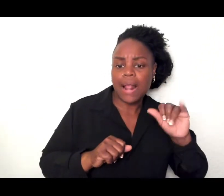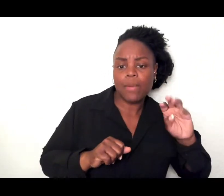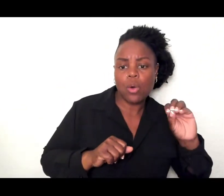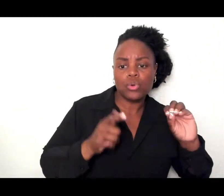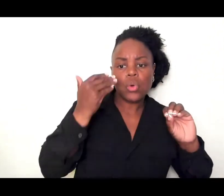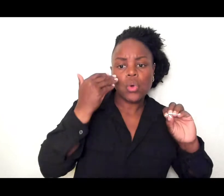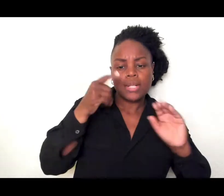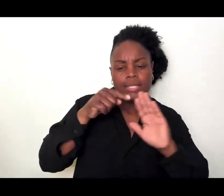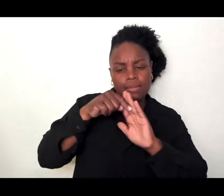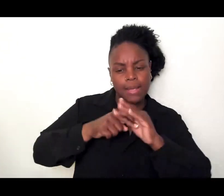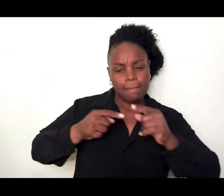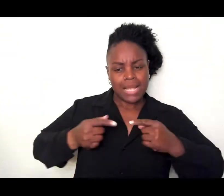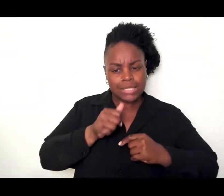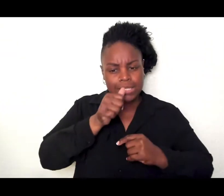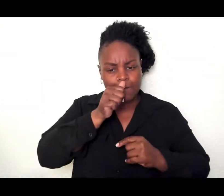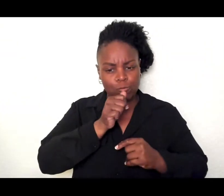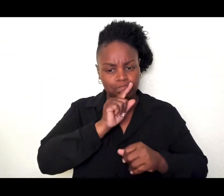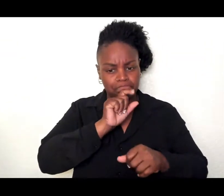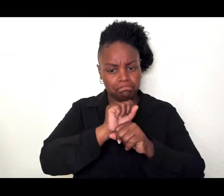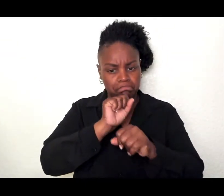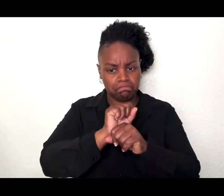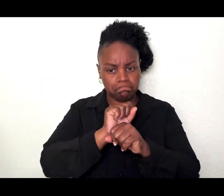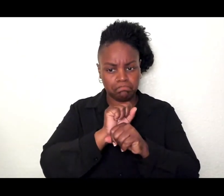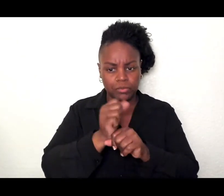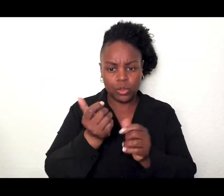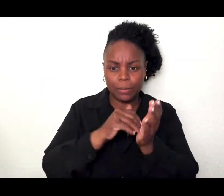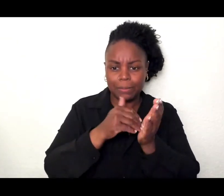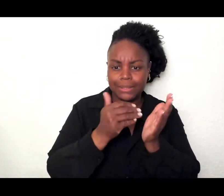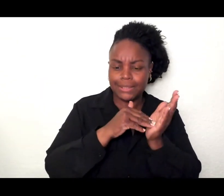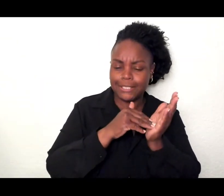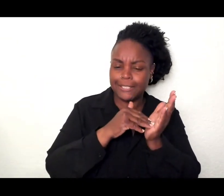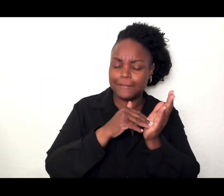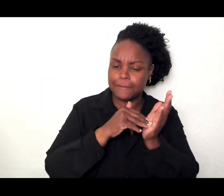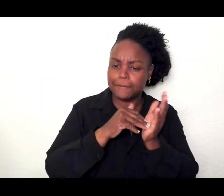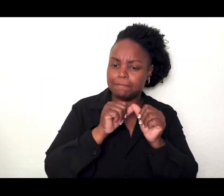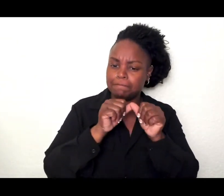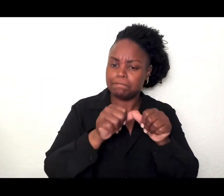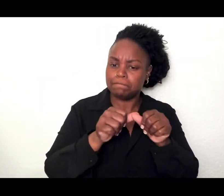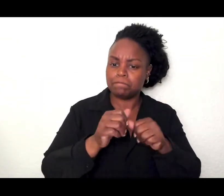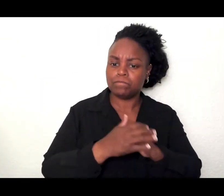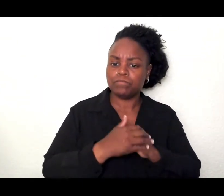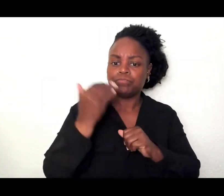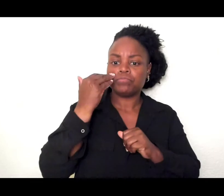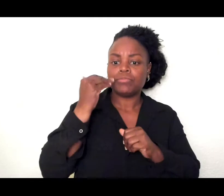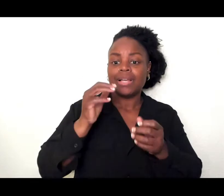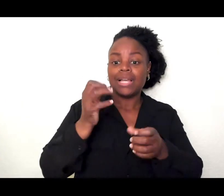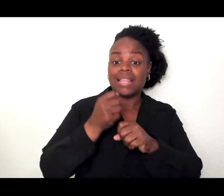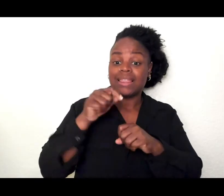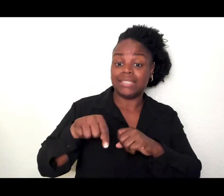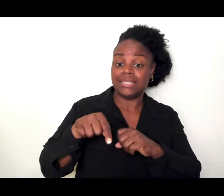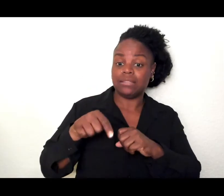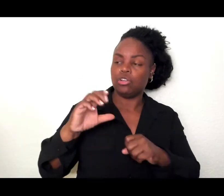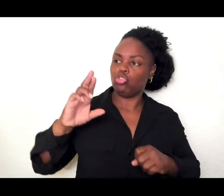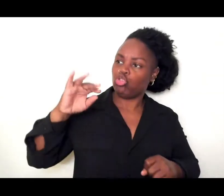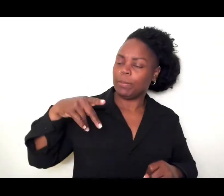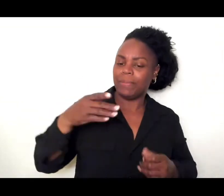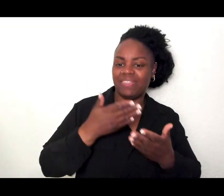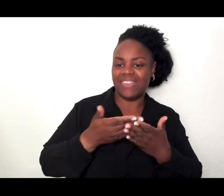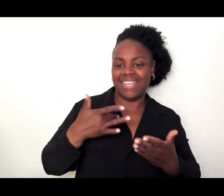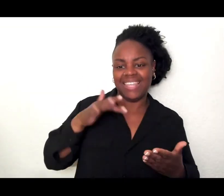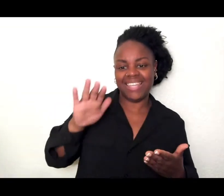flamenco, is that deep pain and suffering, and also the redemption. And so, getting to that, it is a